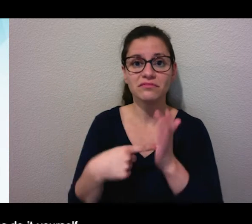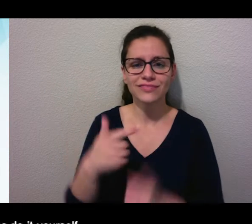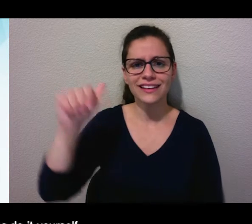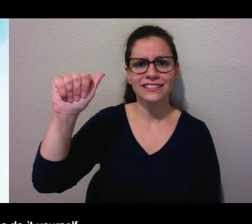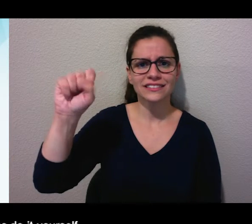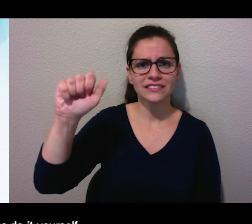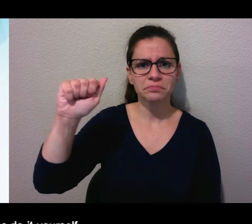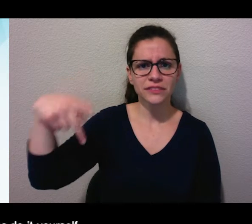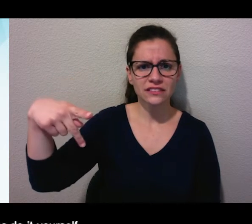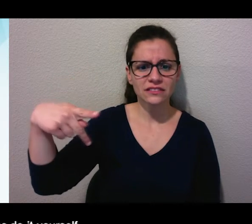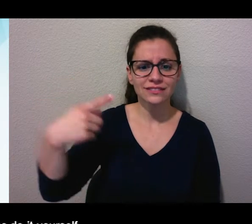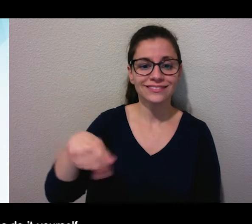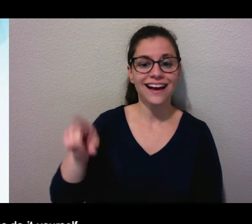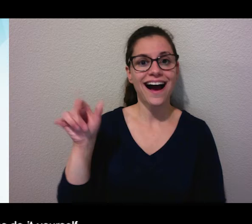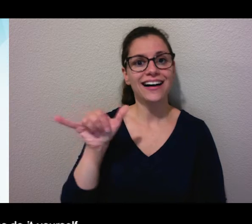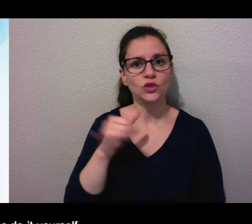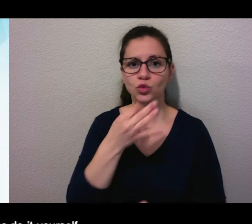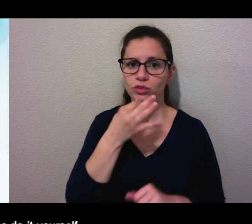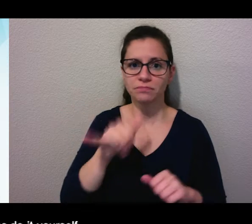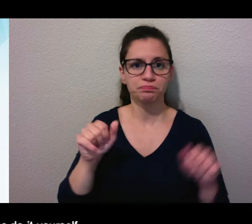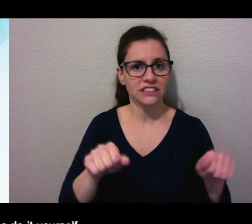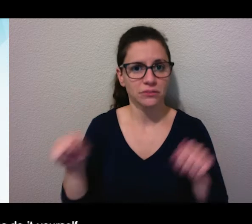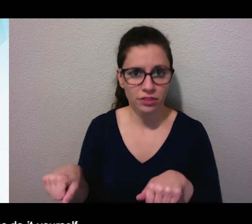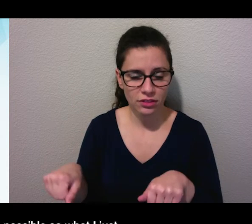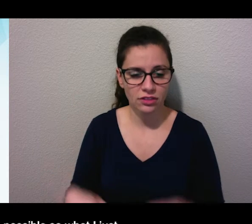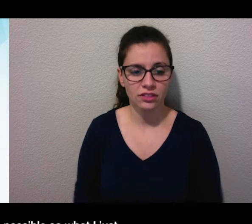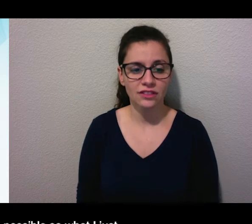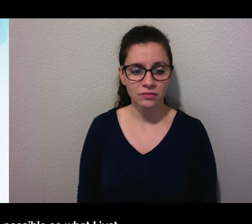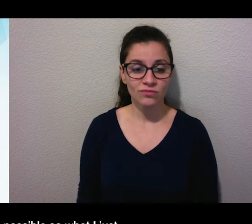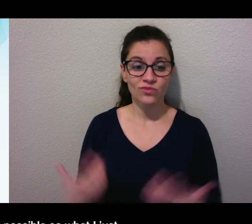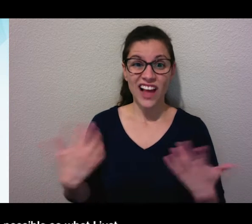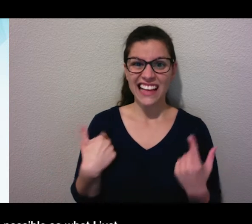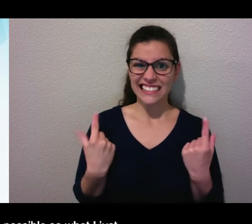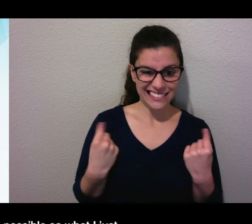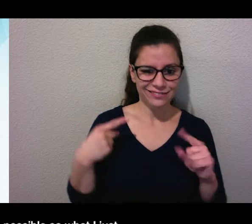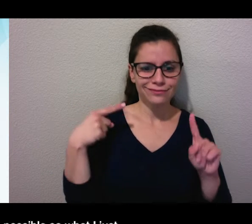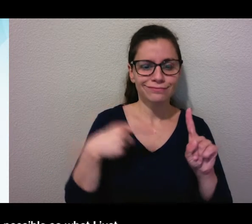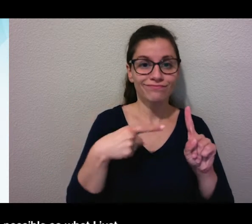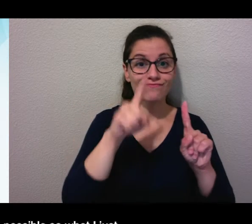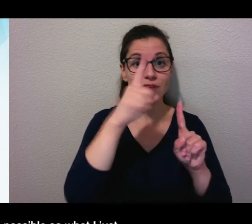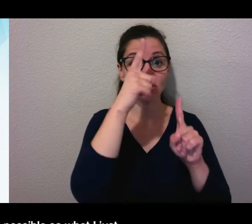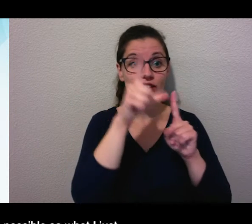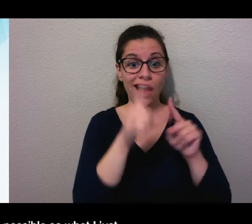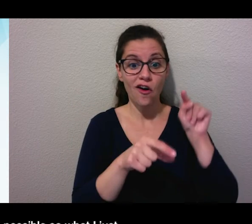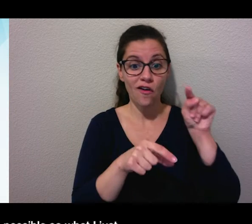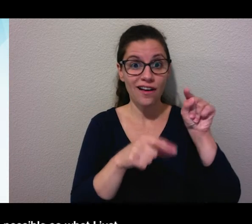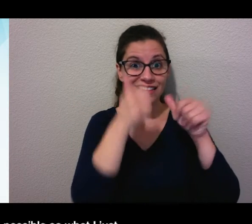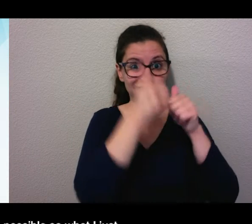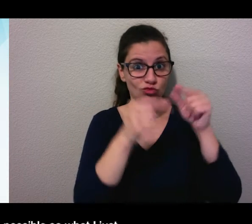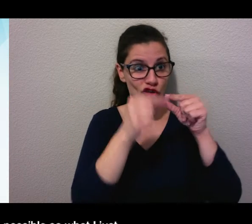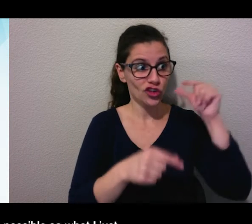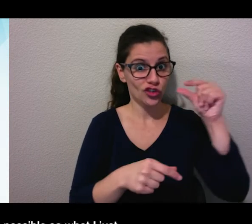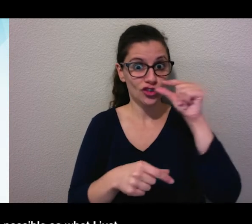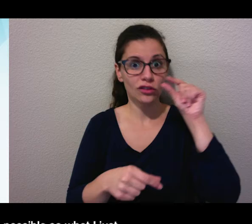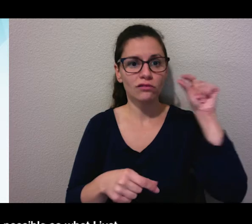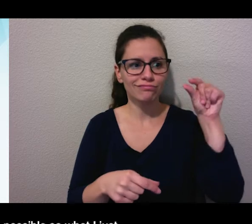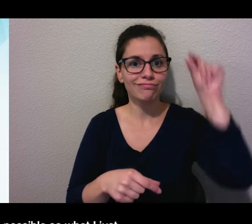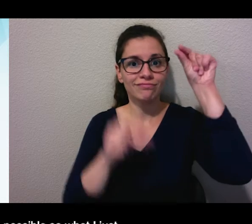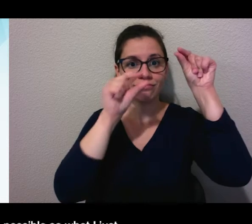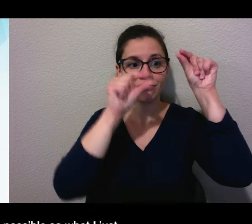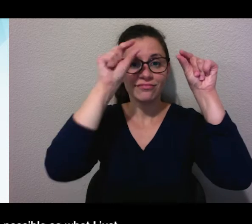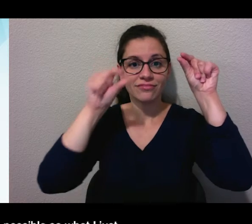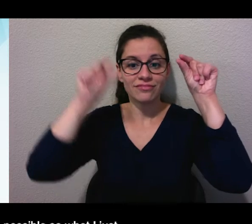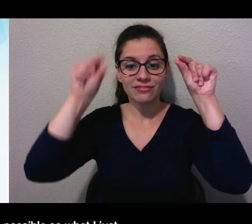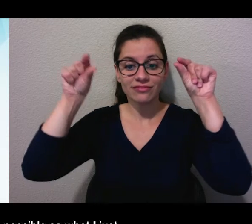yourself. Another example is ASAP, coming from the words as soon as possible. So